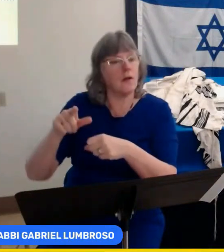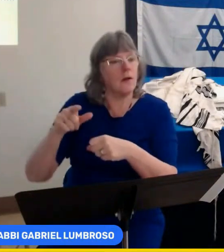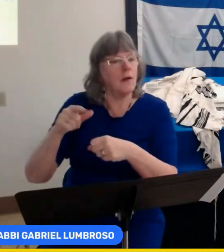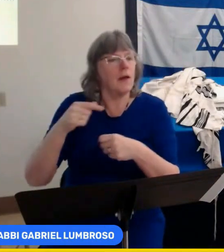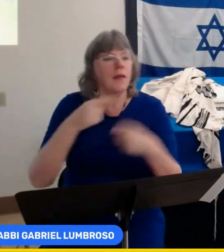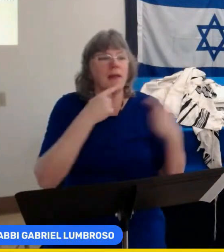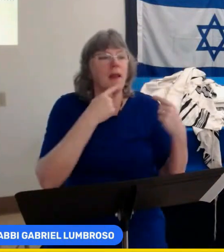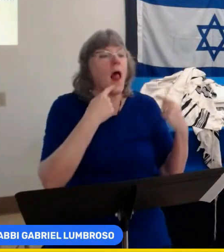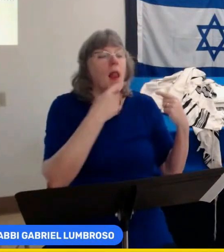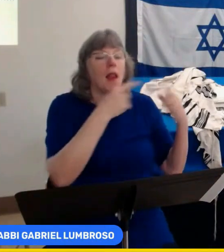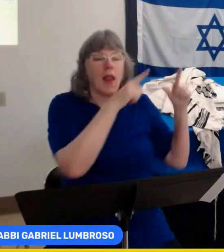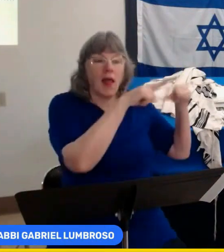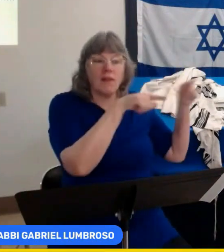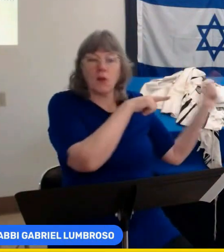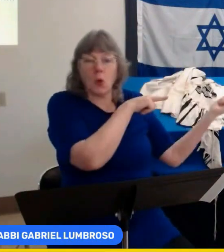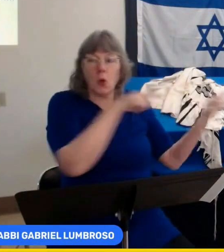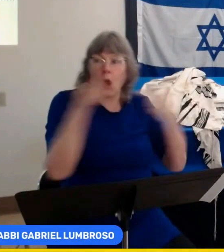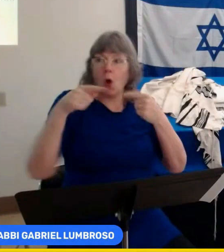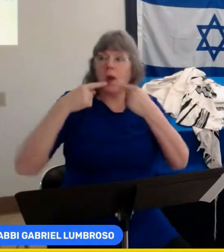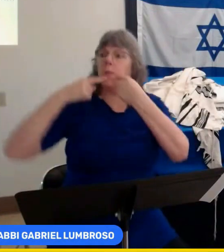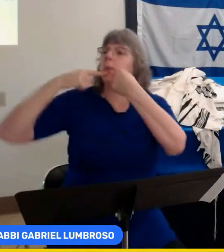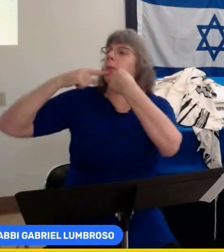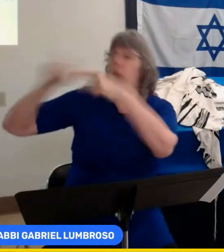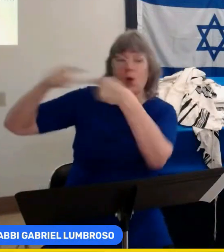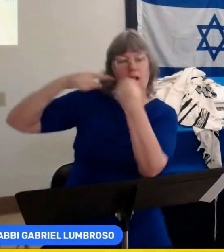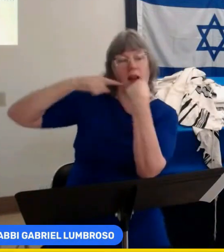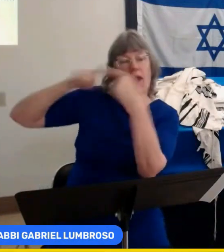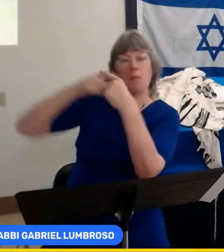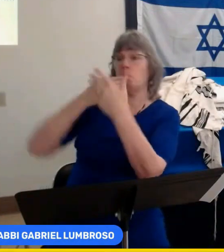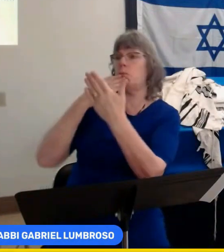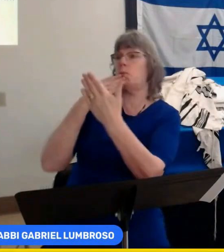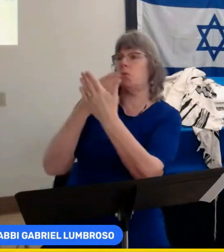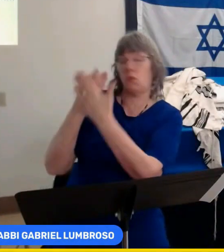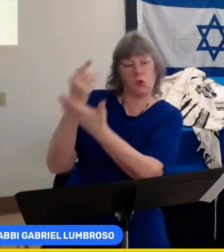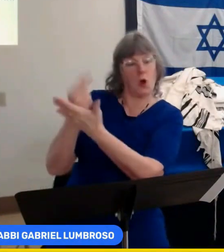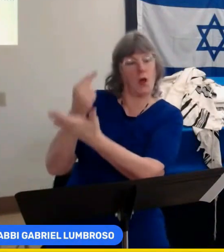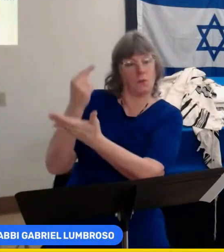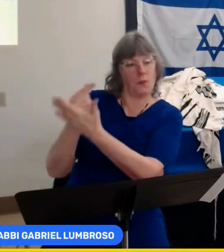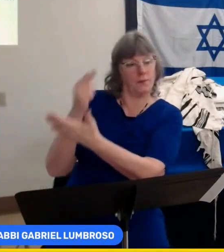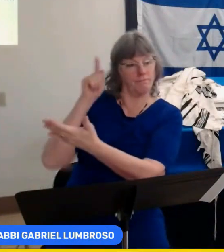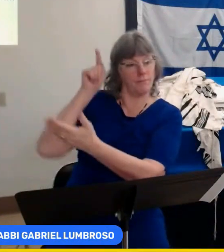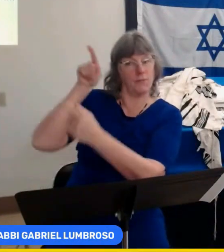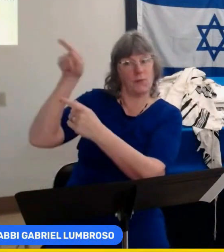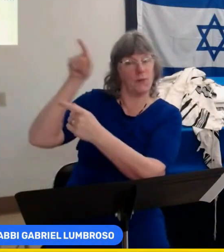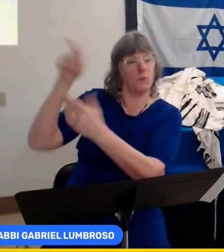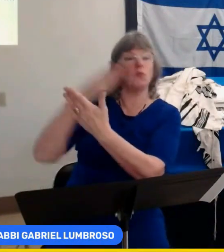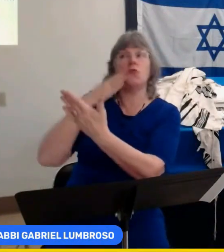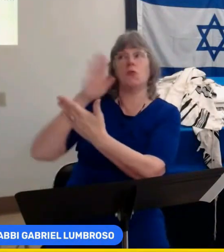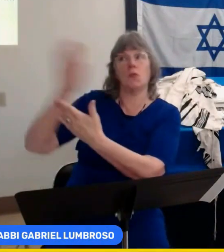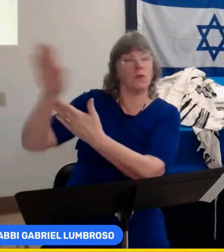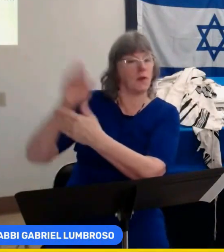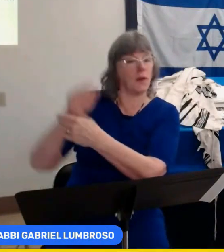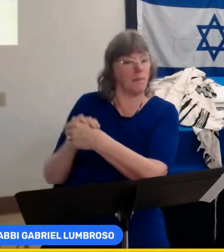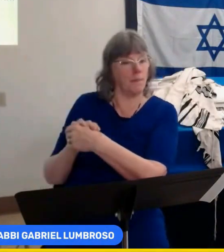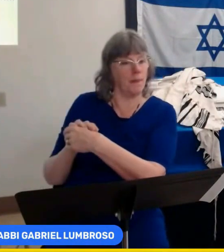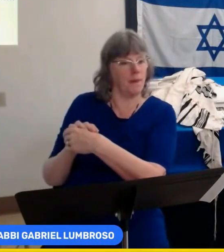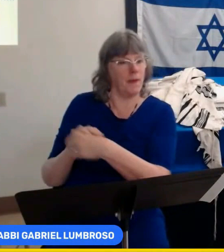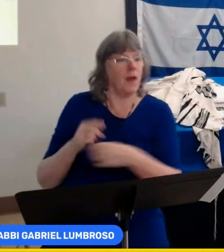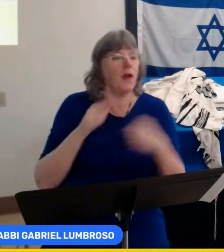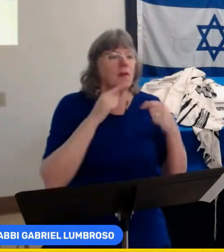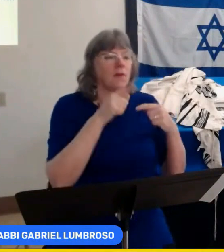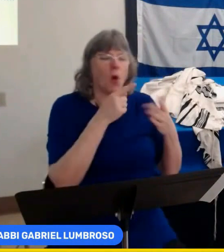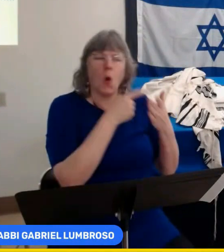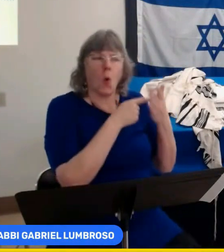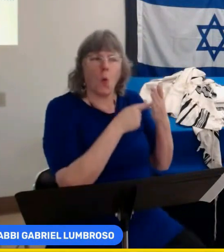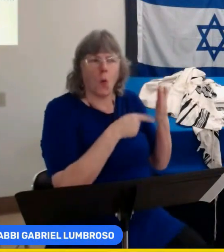good news to them that they have been saved." The word used there for them going to proclaim